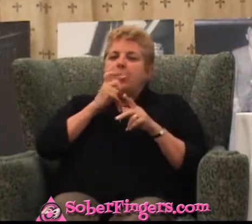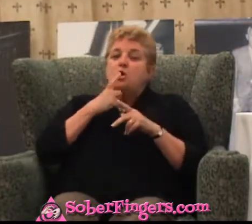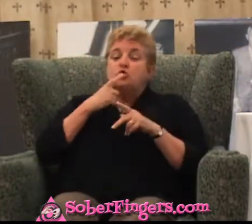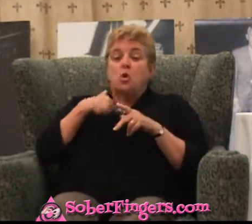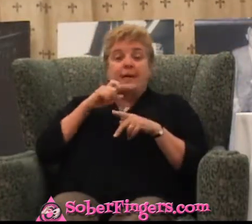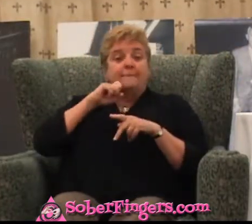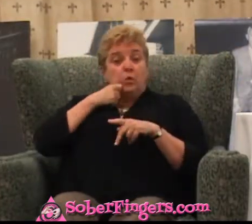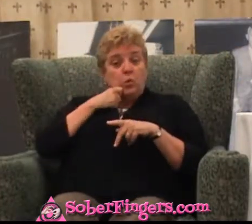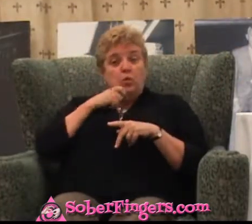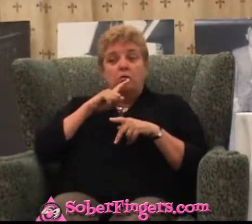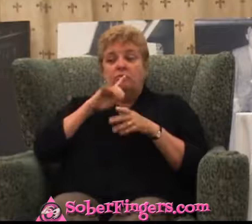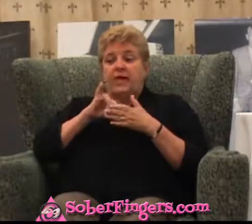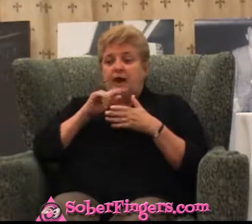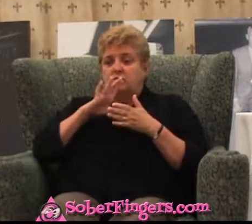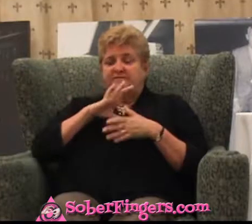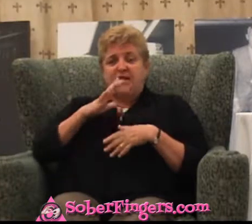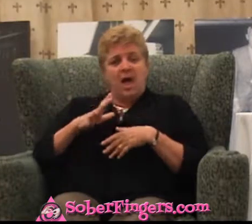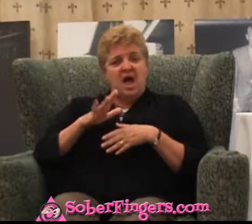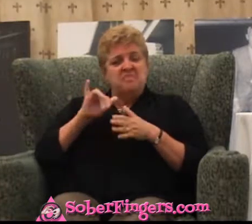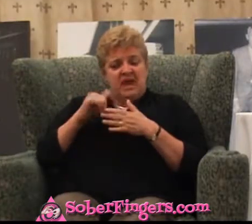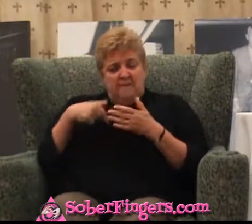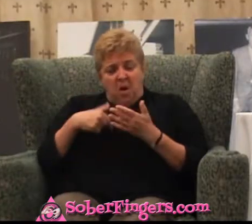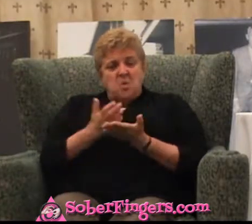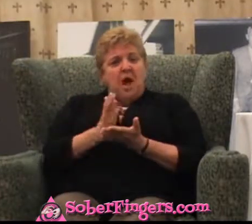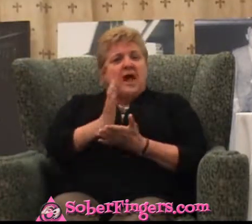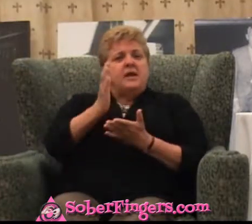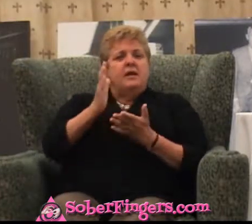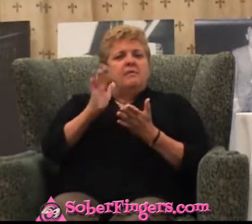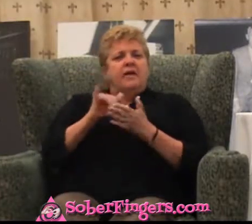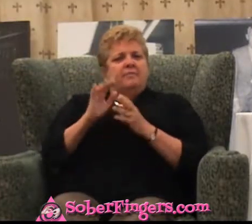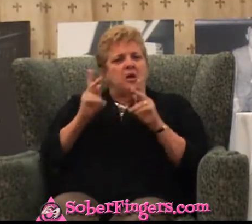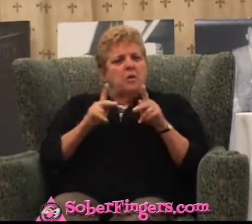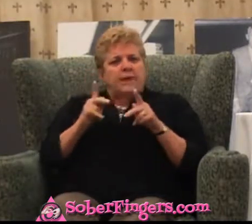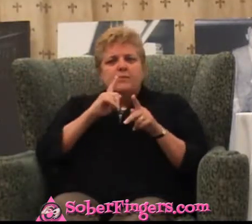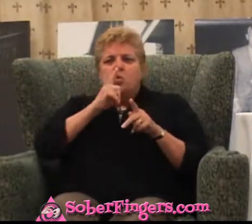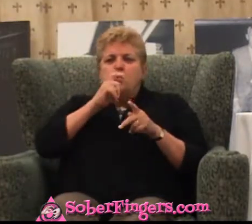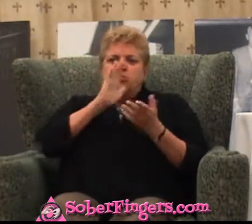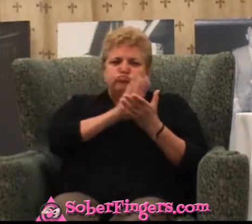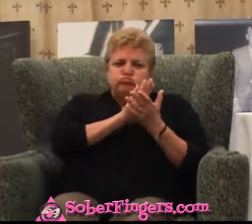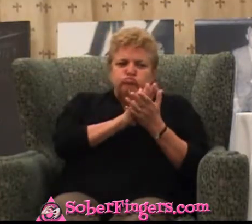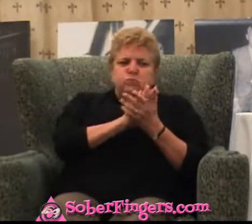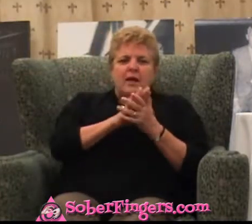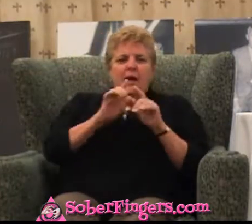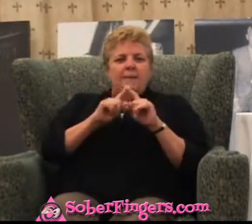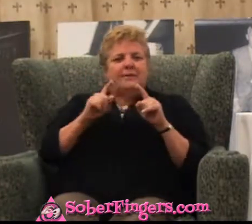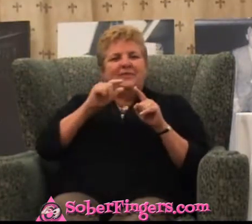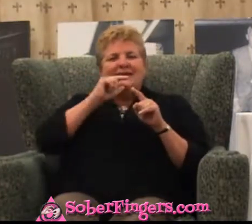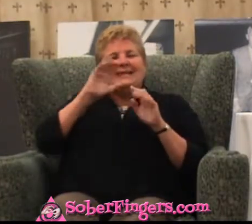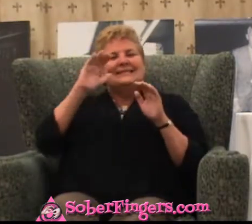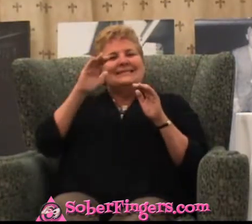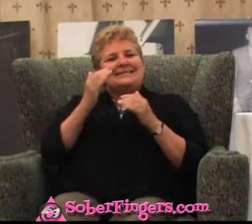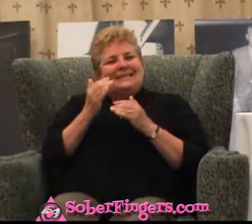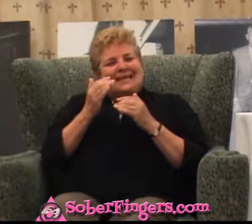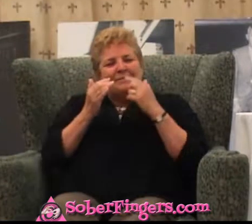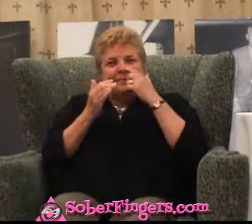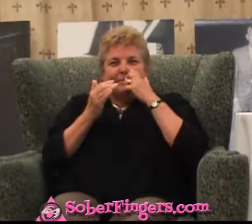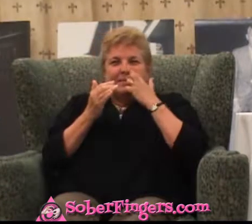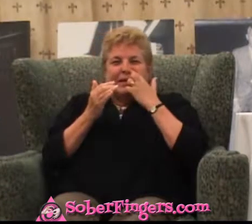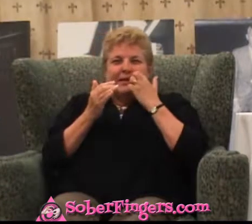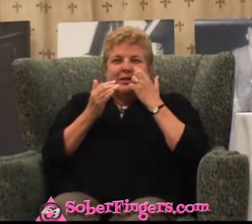fine, that I was all right. There were people who patted me on the back and stroked, but they didn't seem to pat me enthusiastically enough. That they